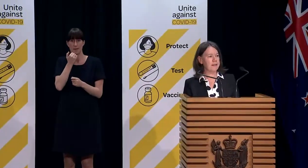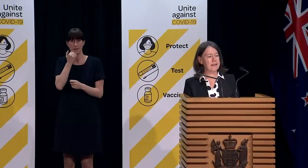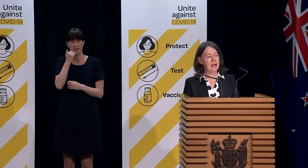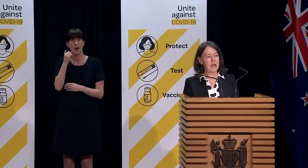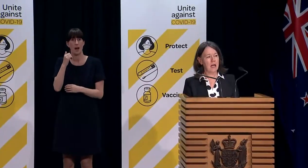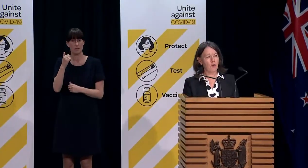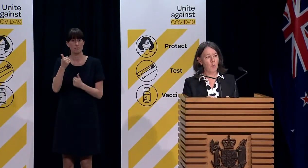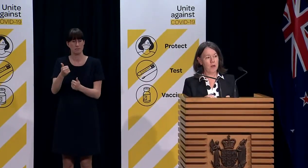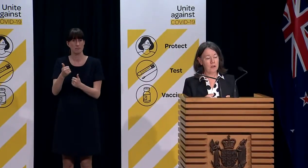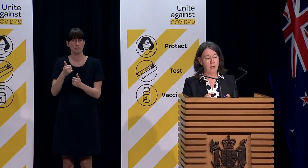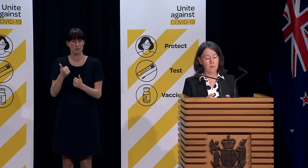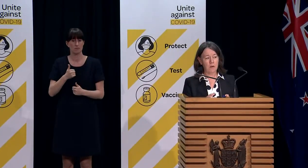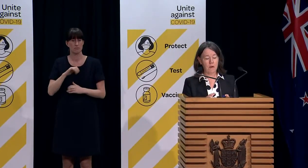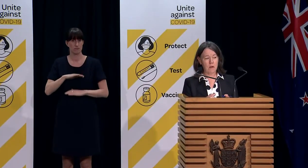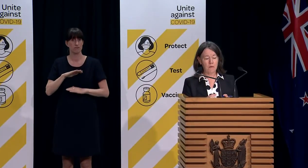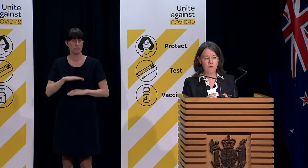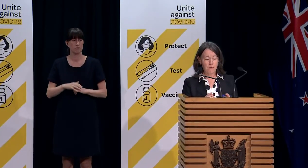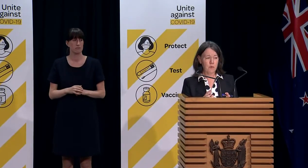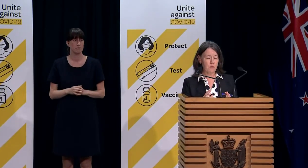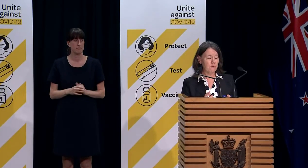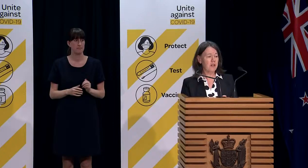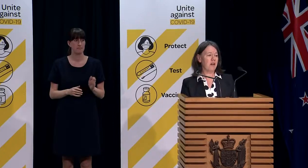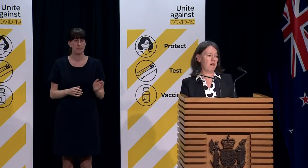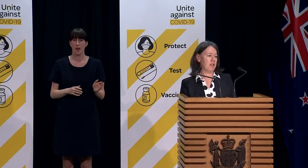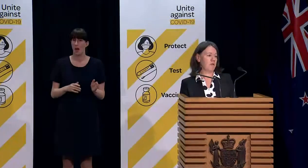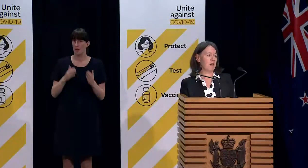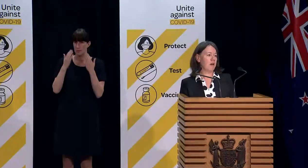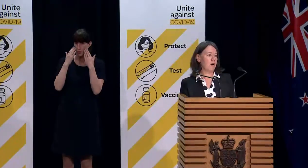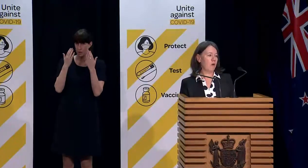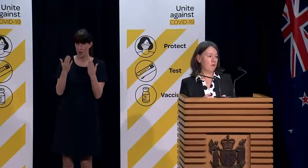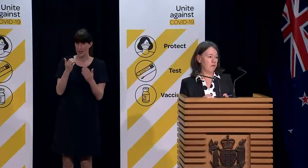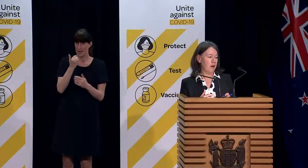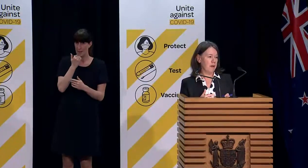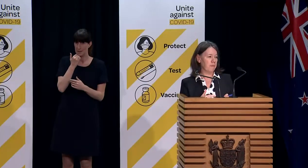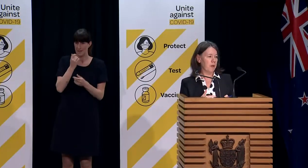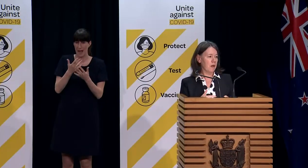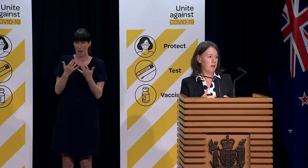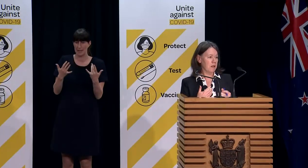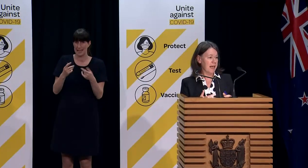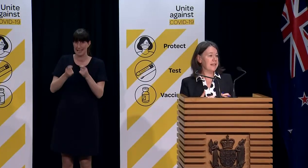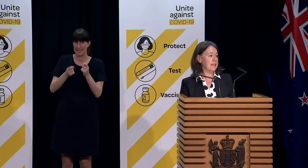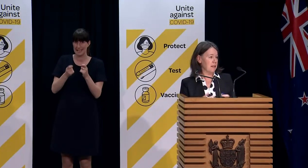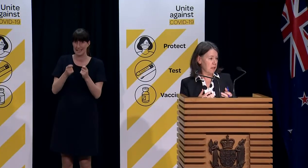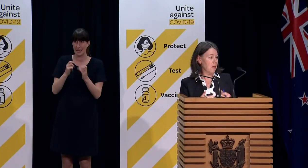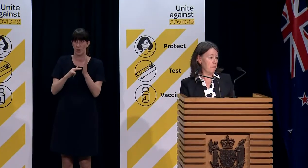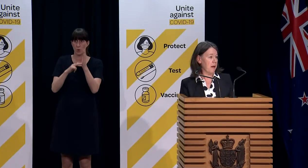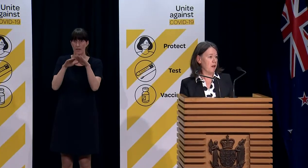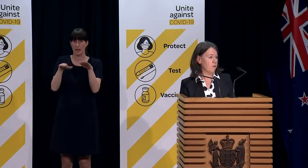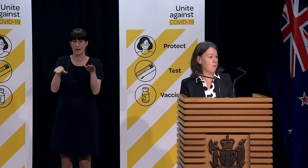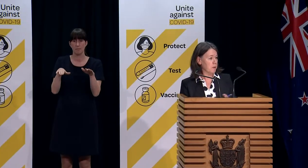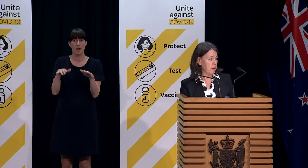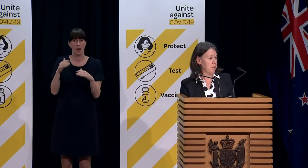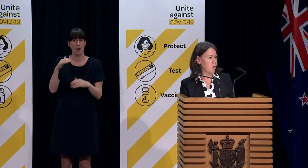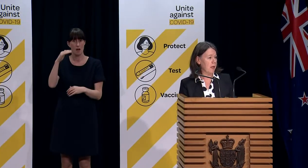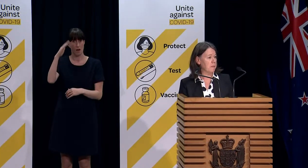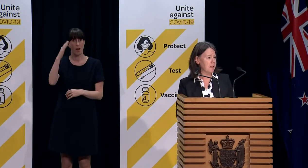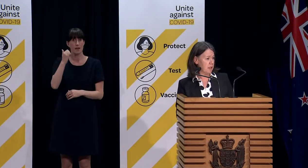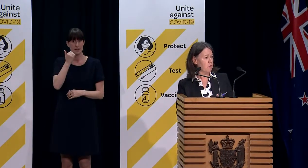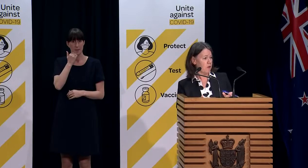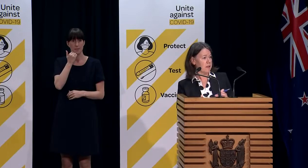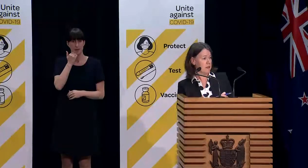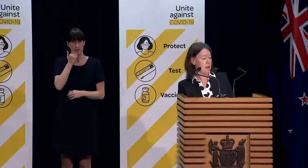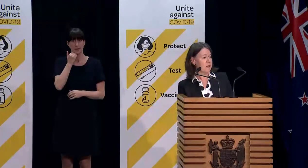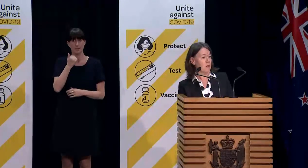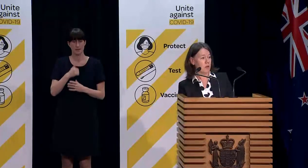our advice. There were it was a very high degree of testing that had come back from those people who had